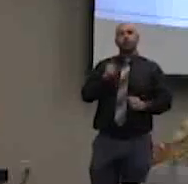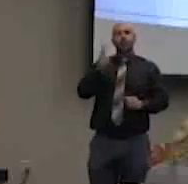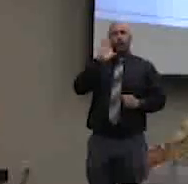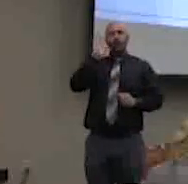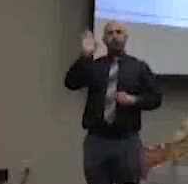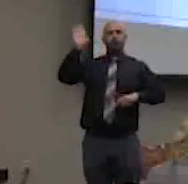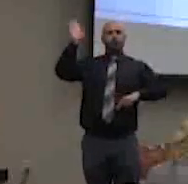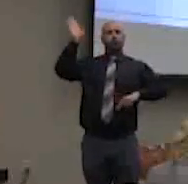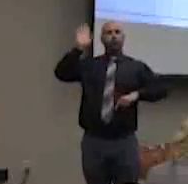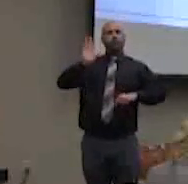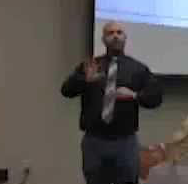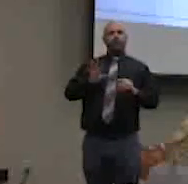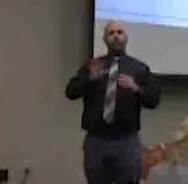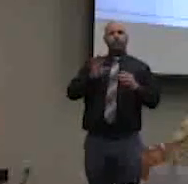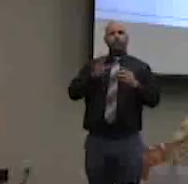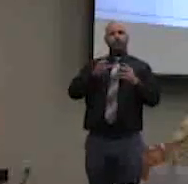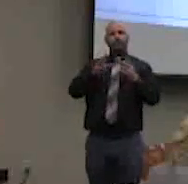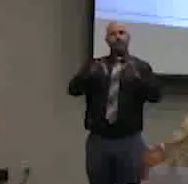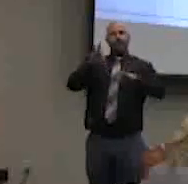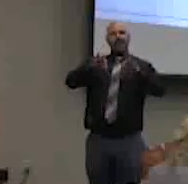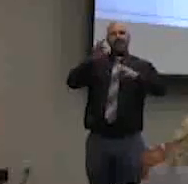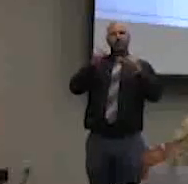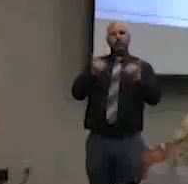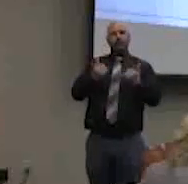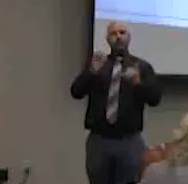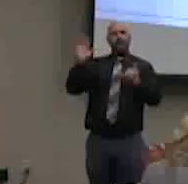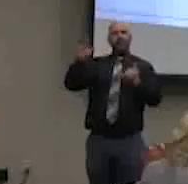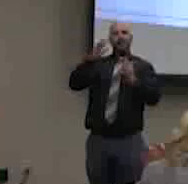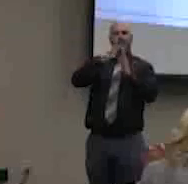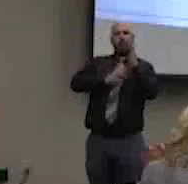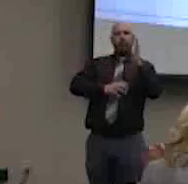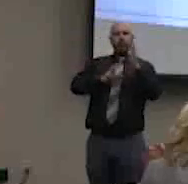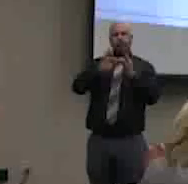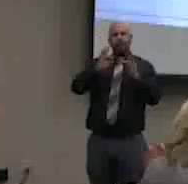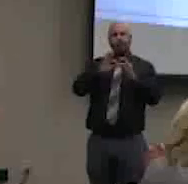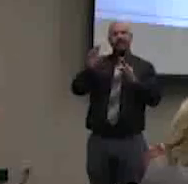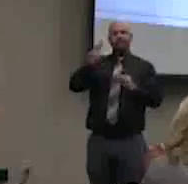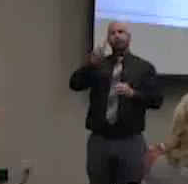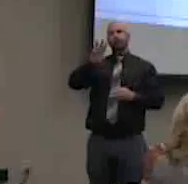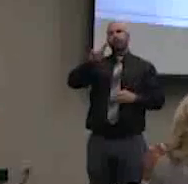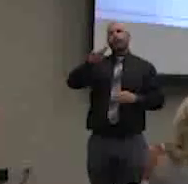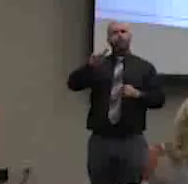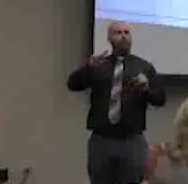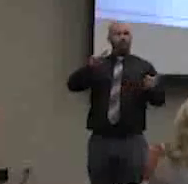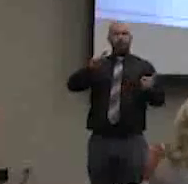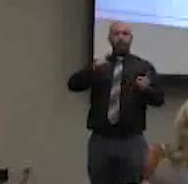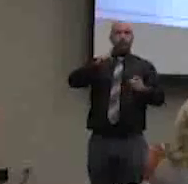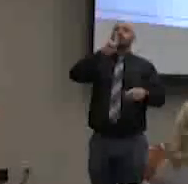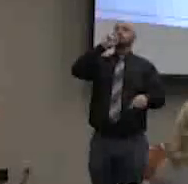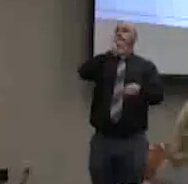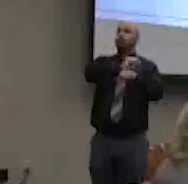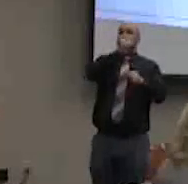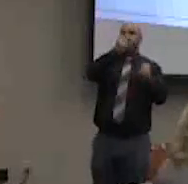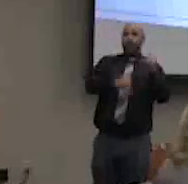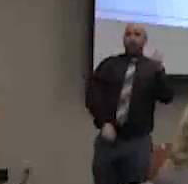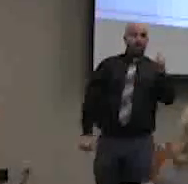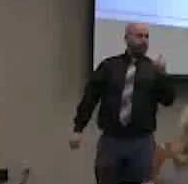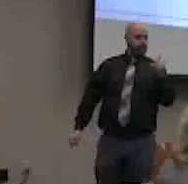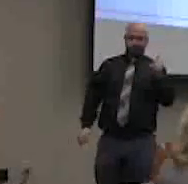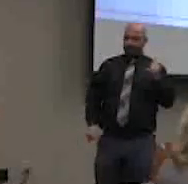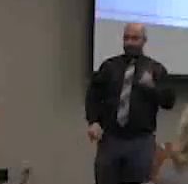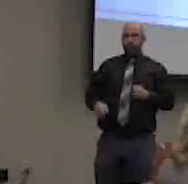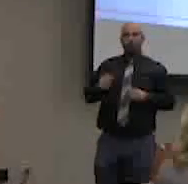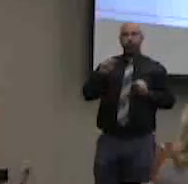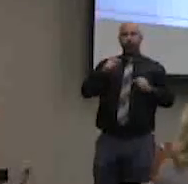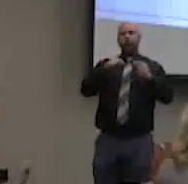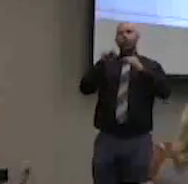the messaging that they put together. But this is just a draft. So we can go back and say, I don't really know that this wording would